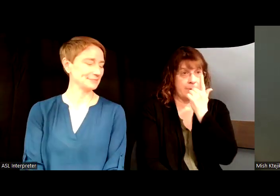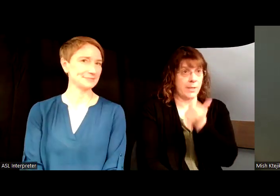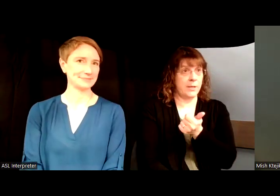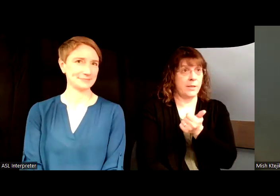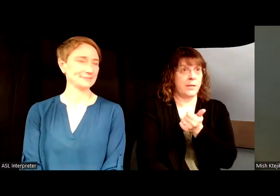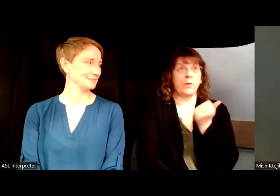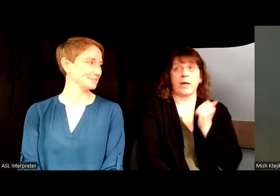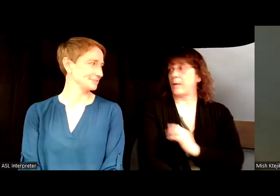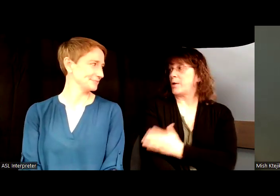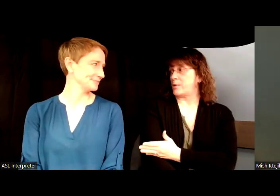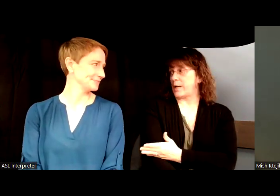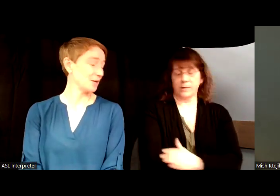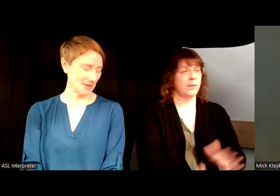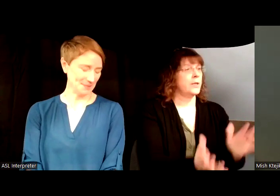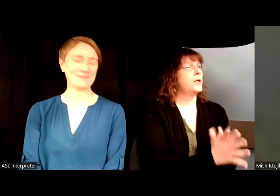That's up to you.